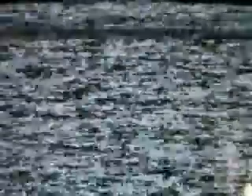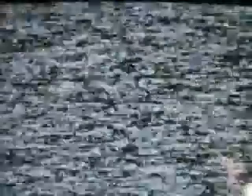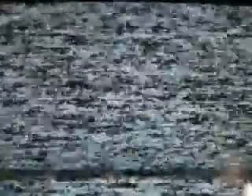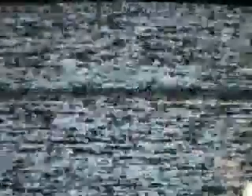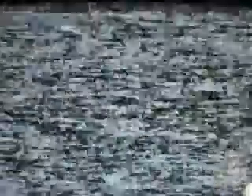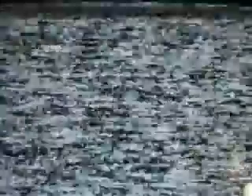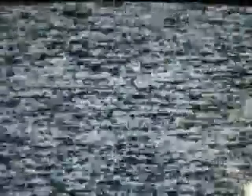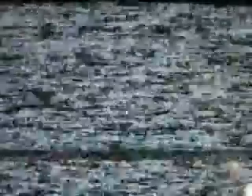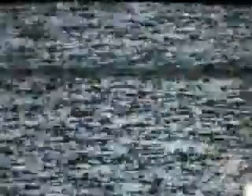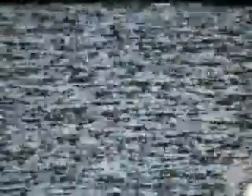Proper